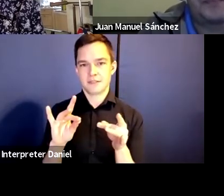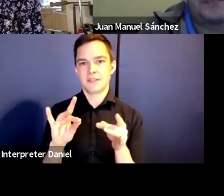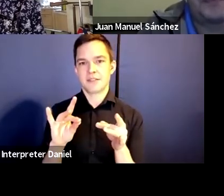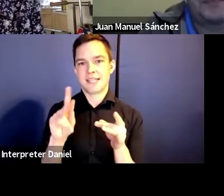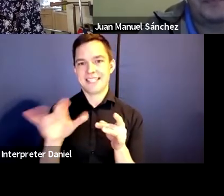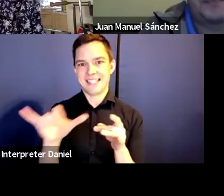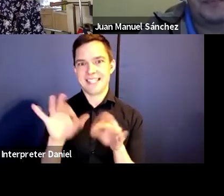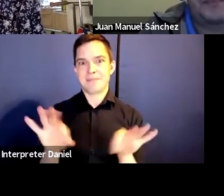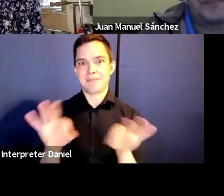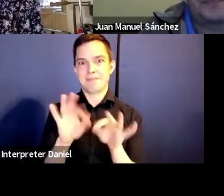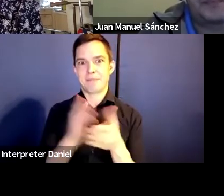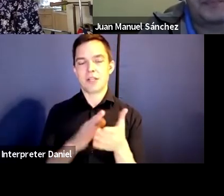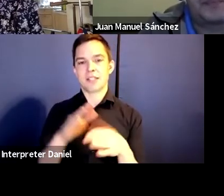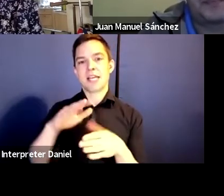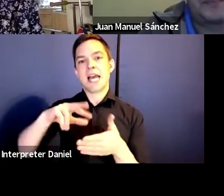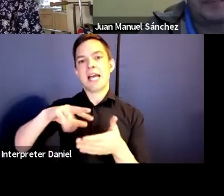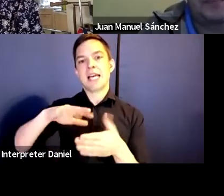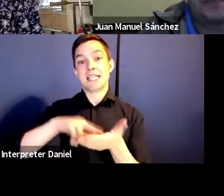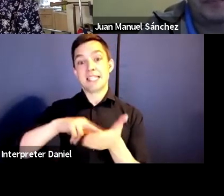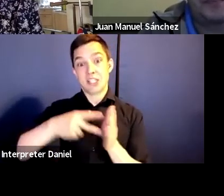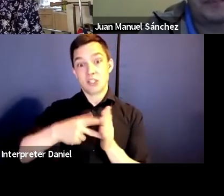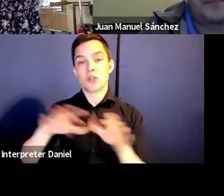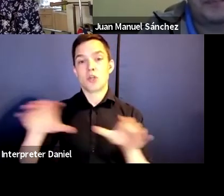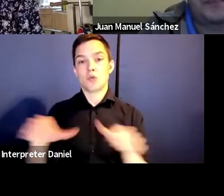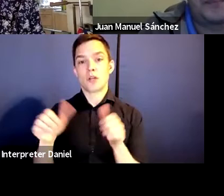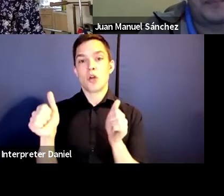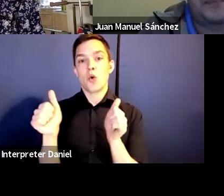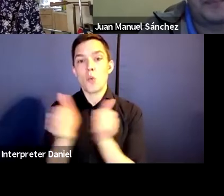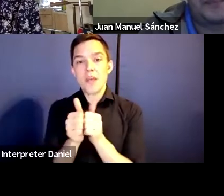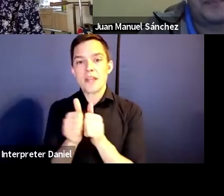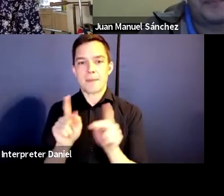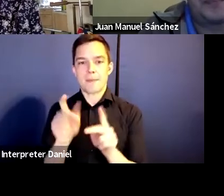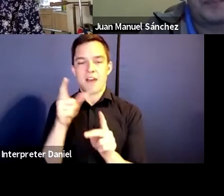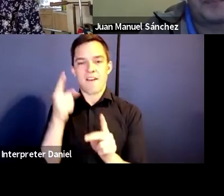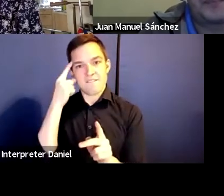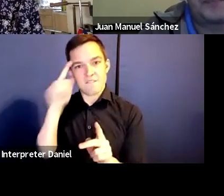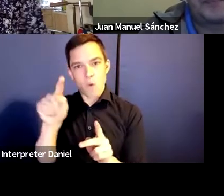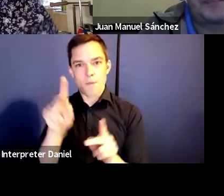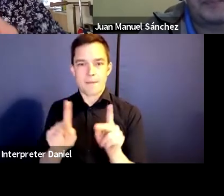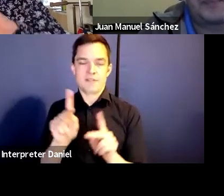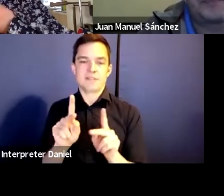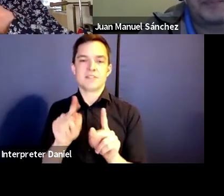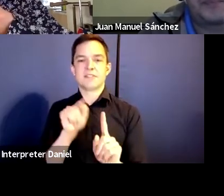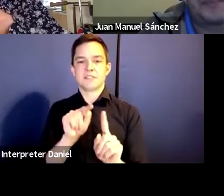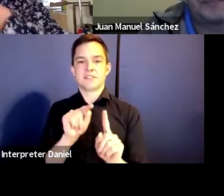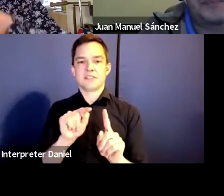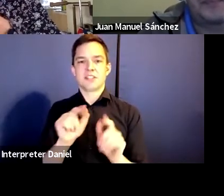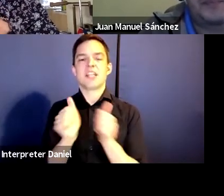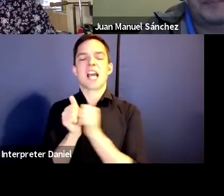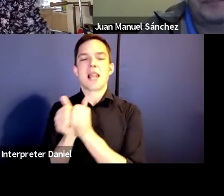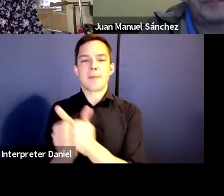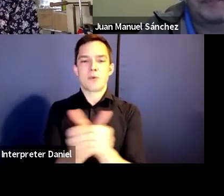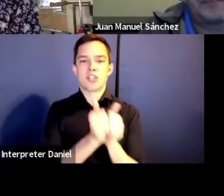component of being intentional is doing things with people, not for people. We really need to be doing things in collaboration,